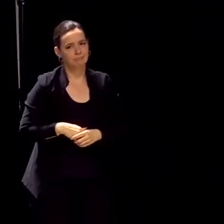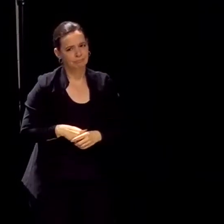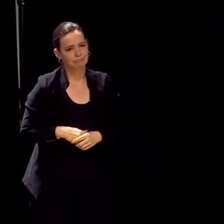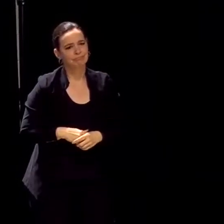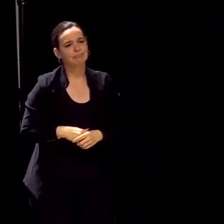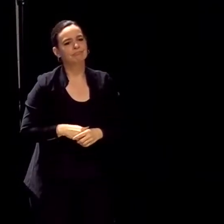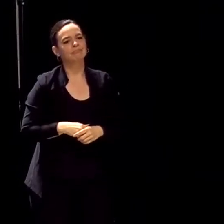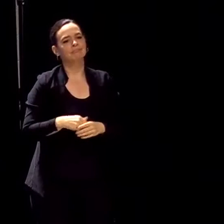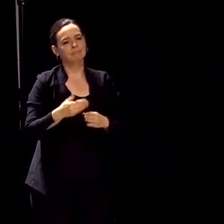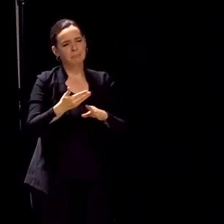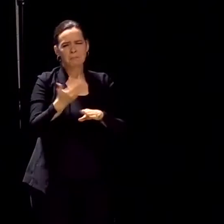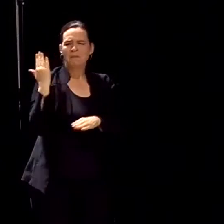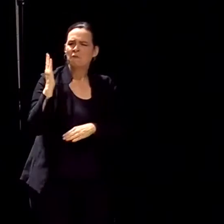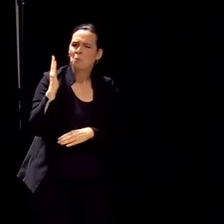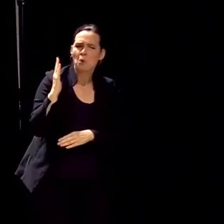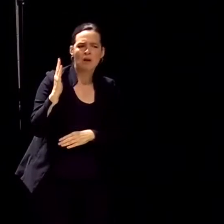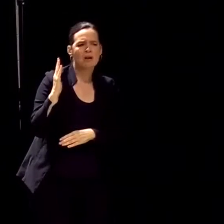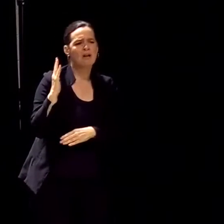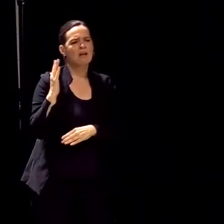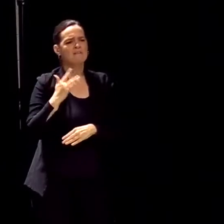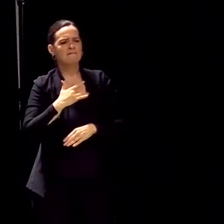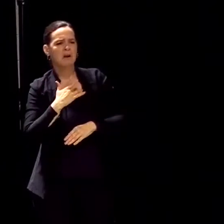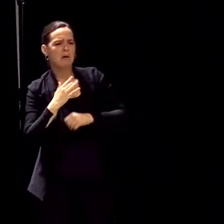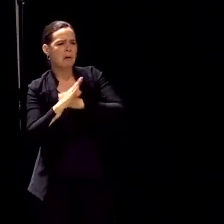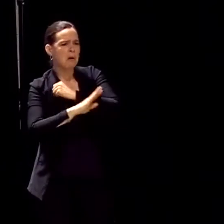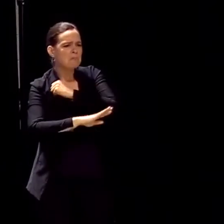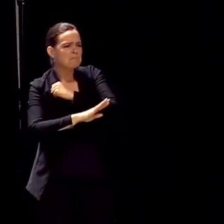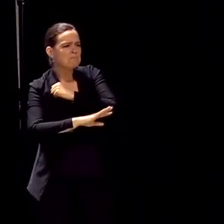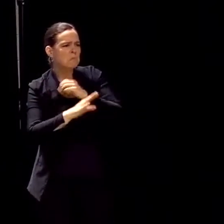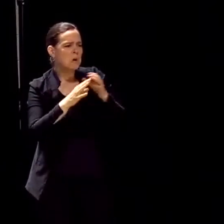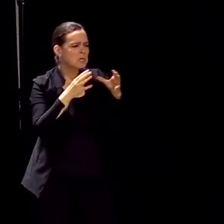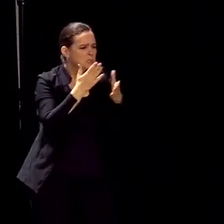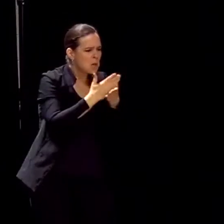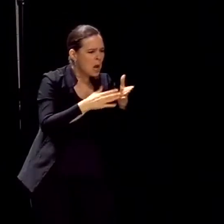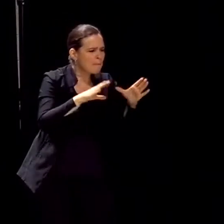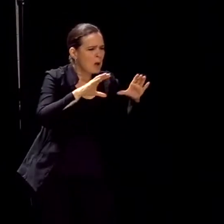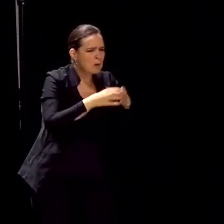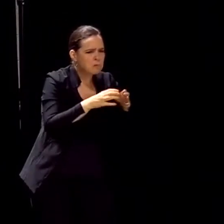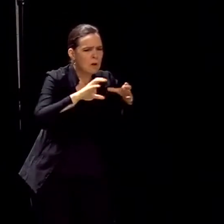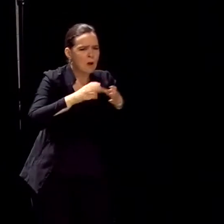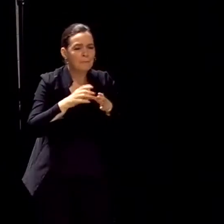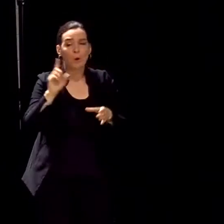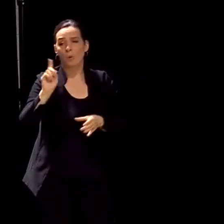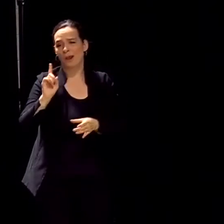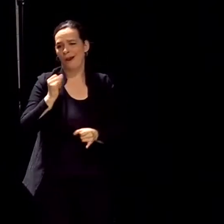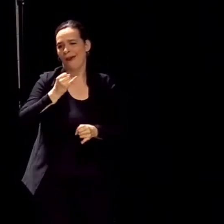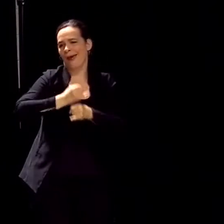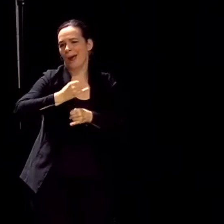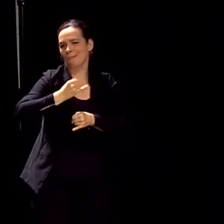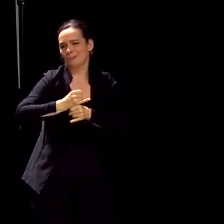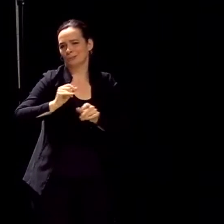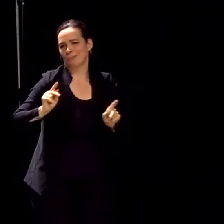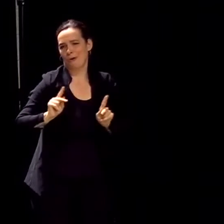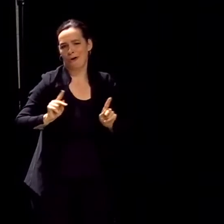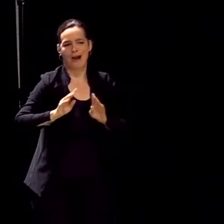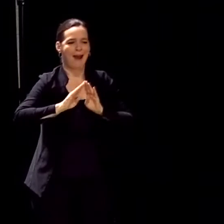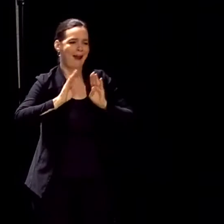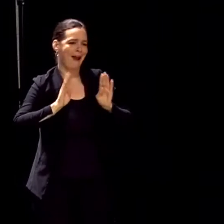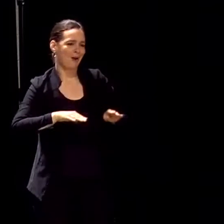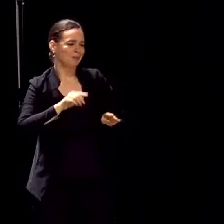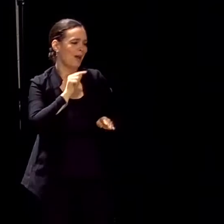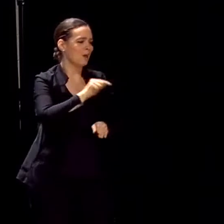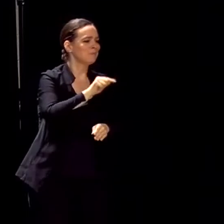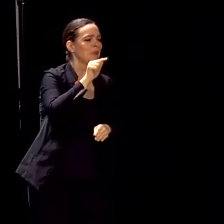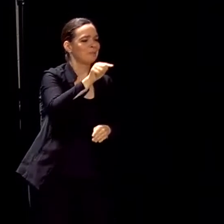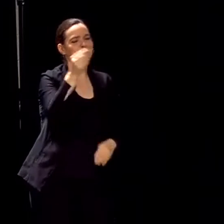clusters back to various events. We could trace them back. We could identify very easily who needed